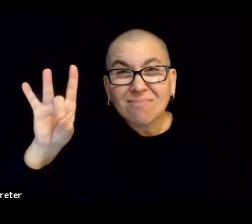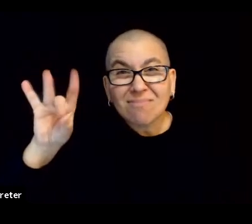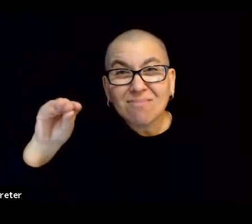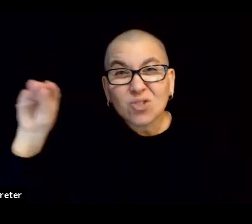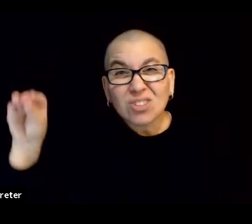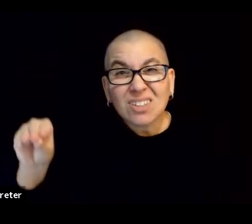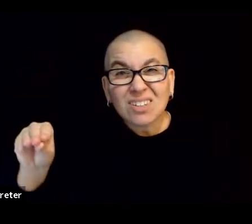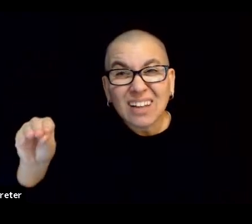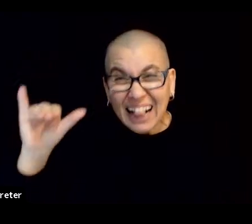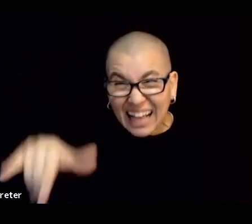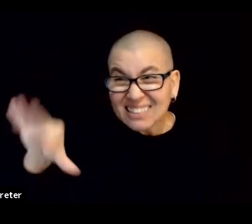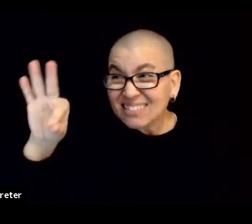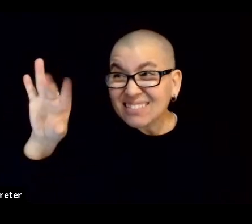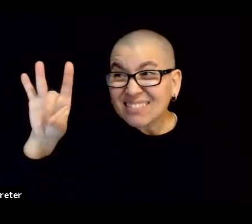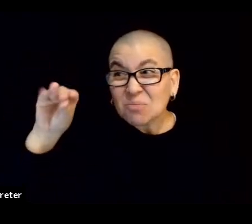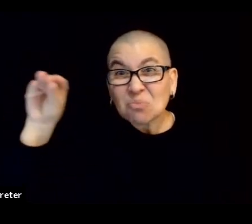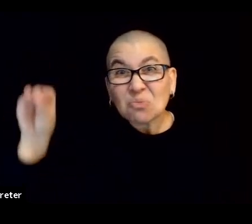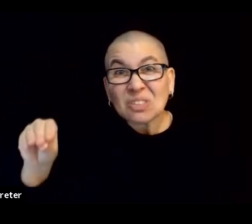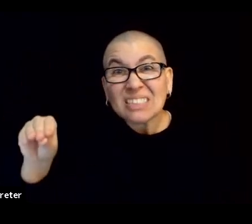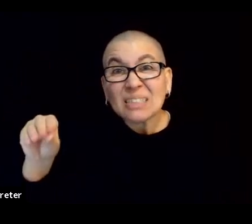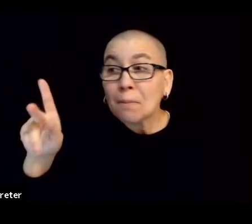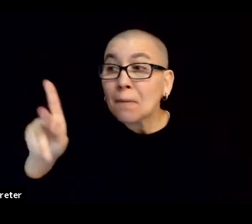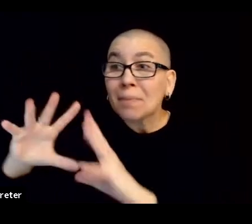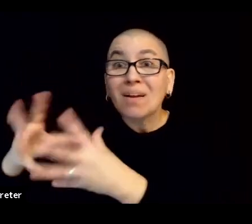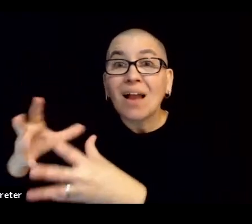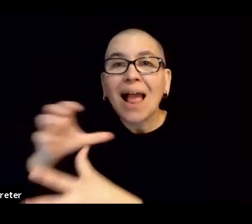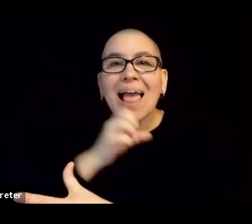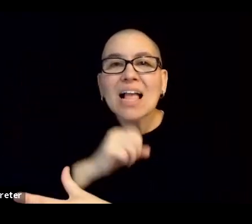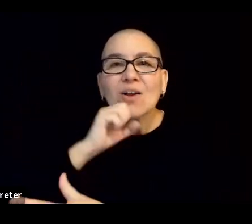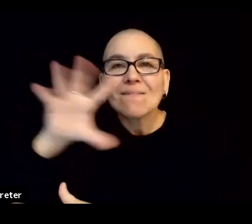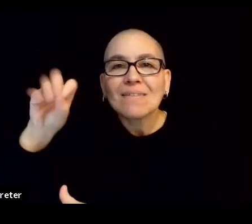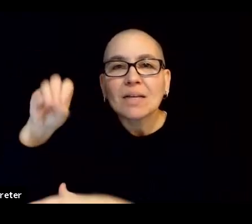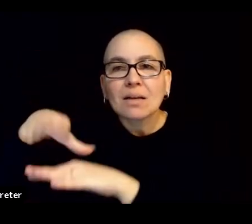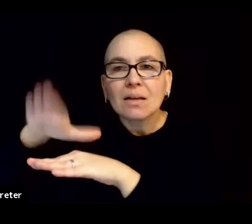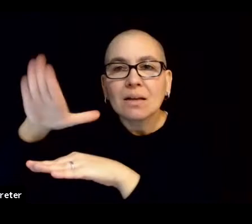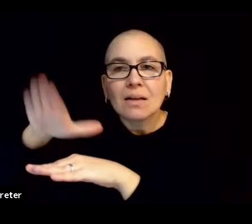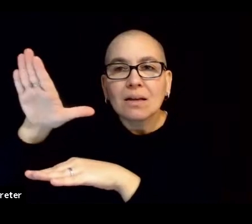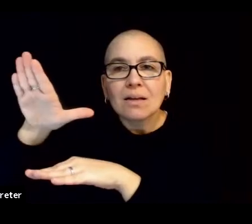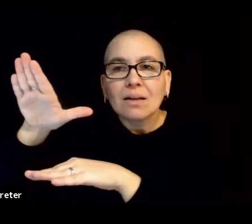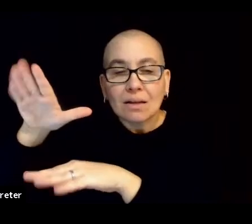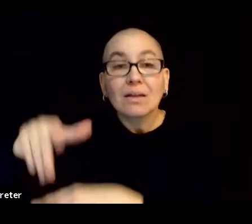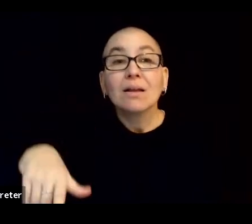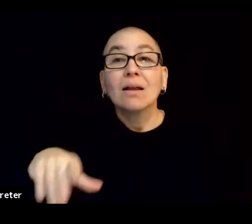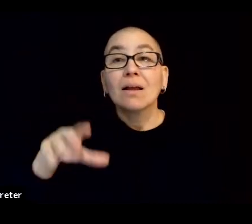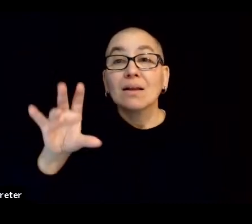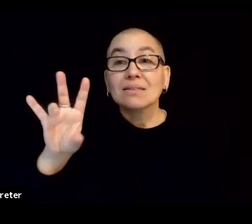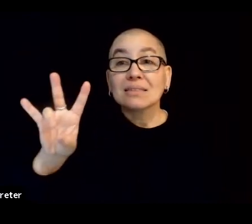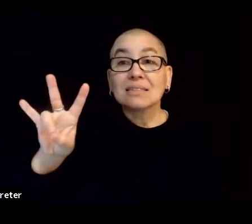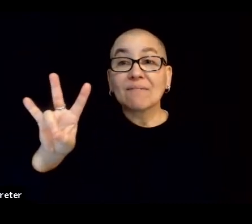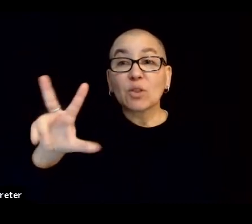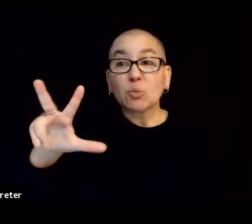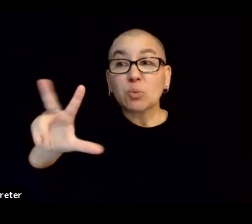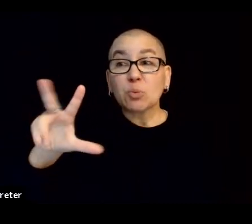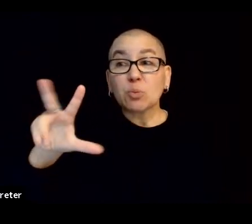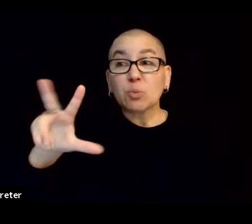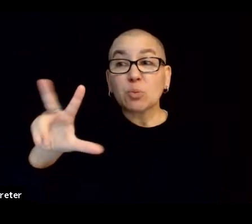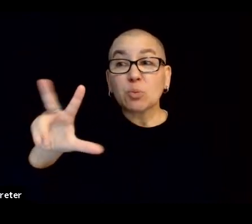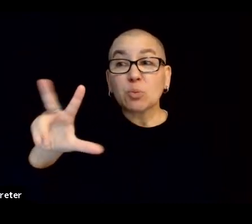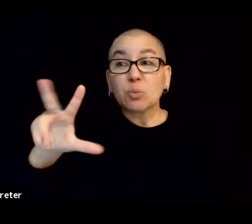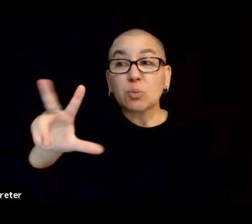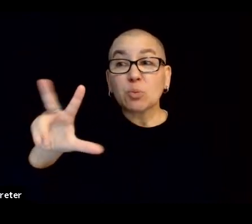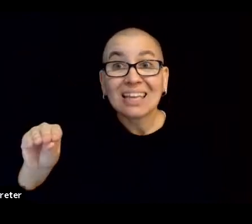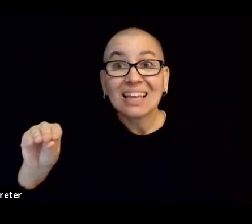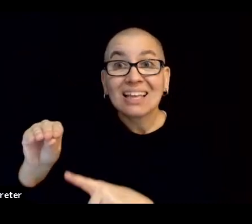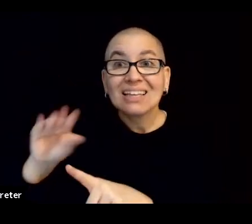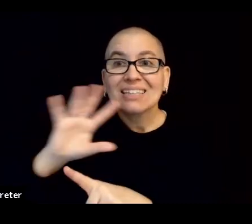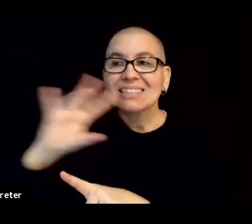older. Some 89% were 65 and older, and 73% were 75 and older. COVID has